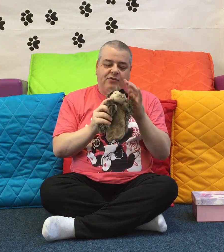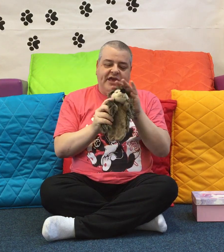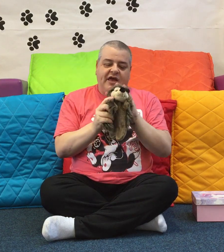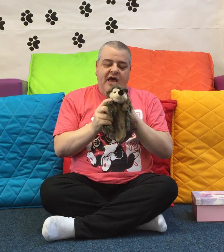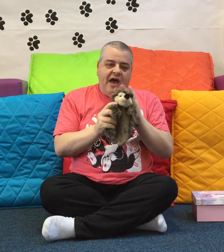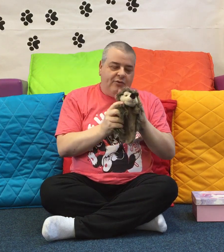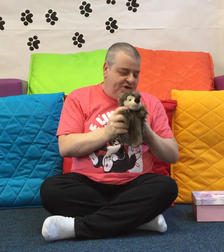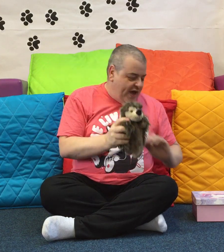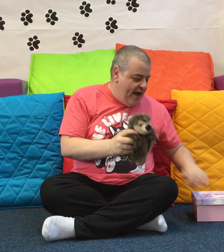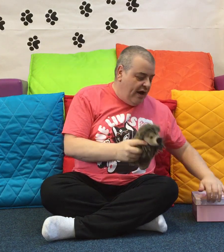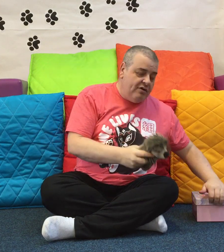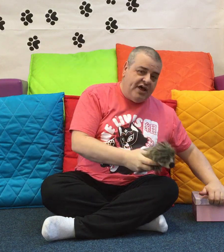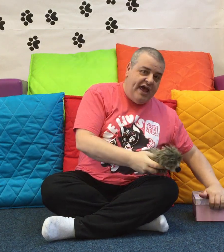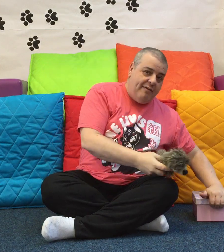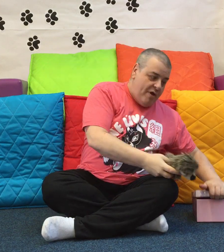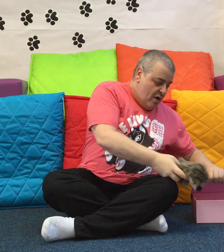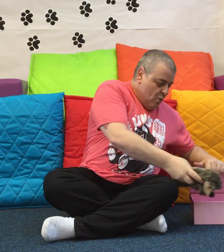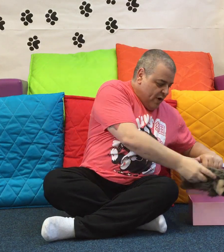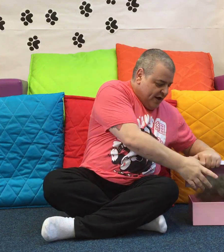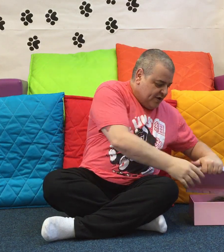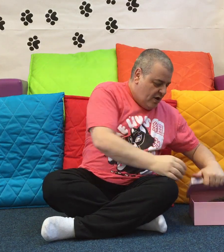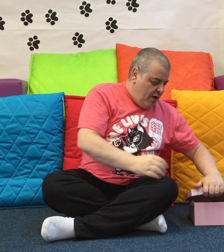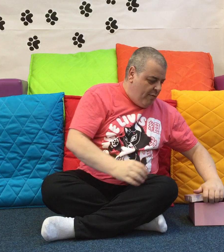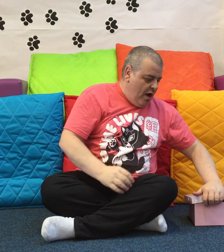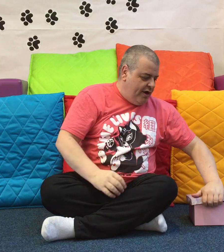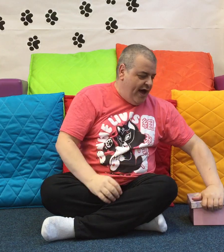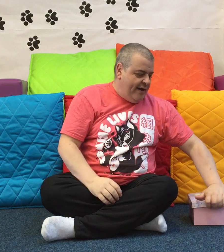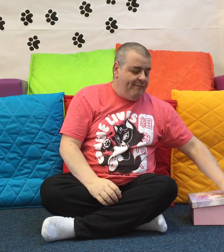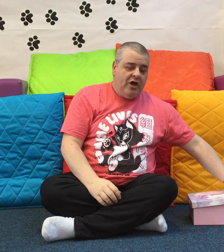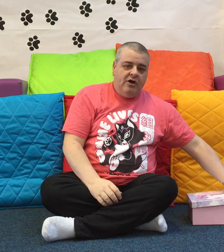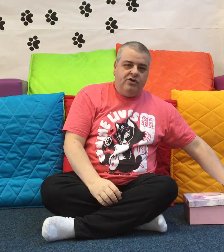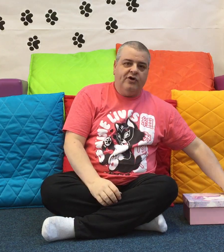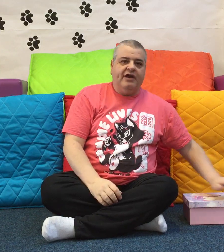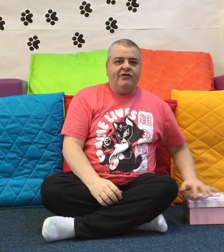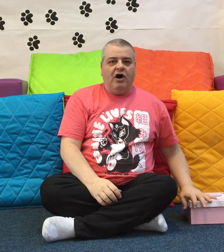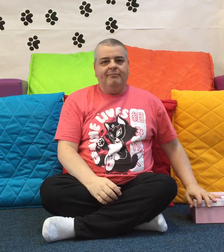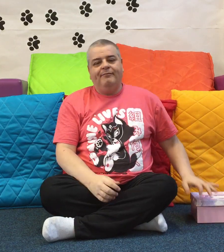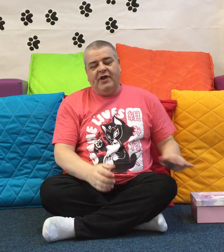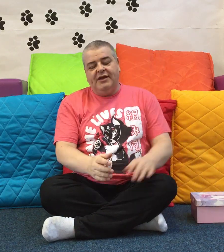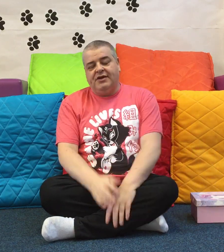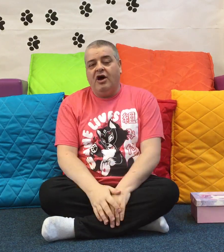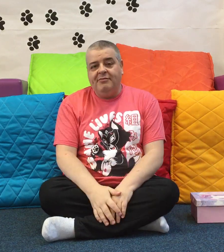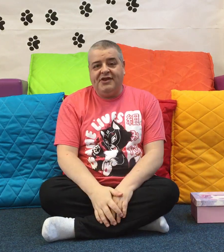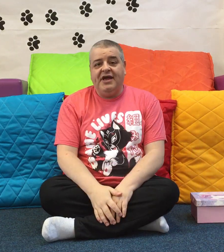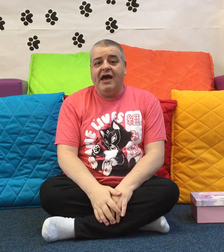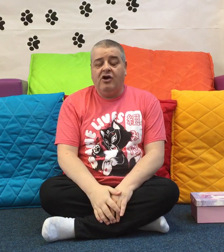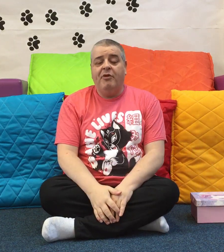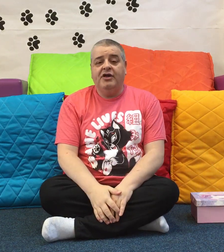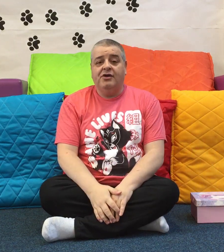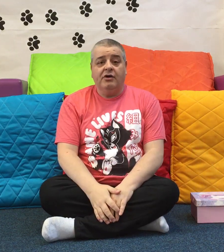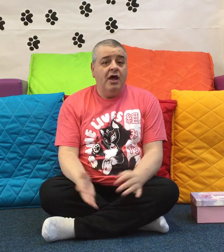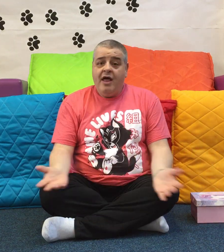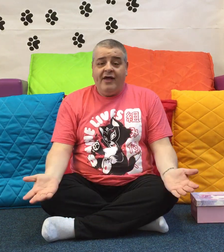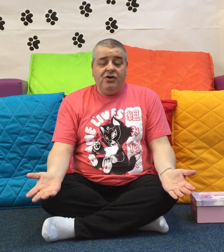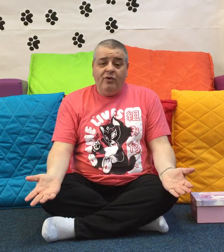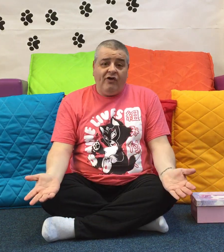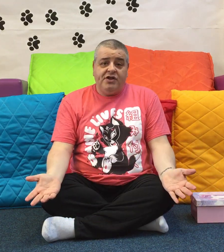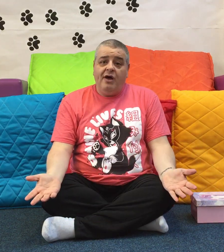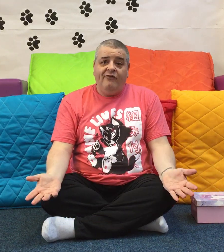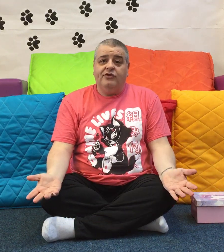week. We'll say hello to him when it's time. Okay, talking of time, it's time to sing our goodbye song. That's all we've got time for